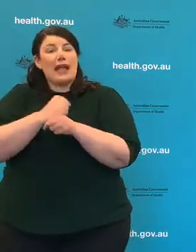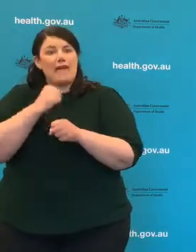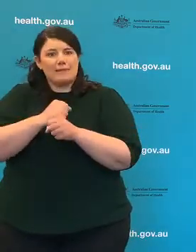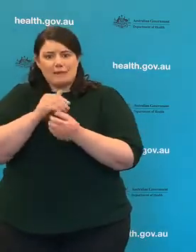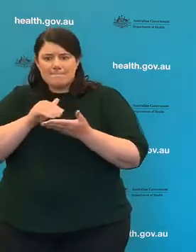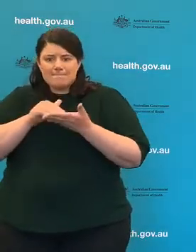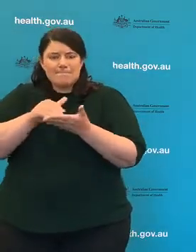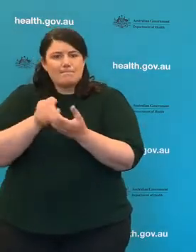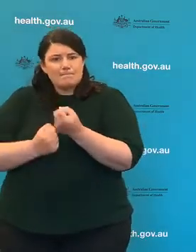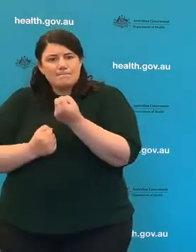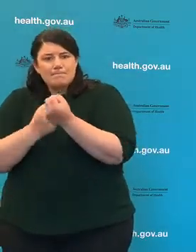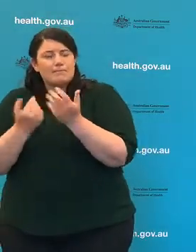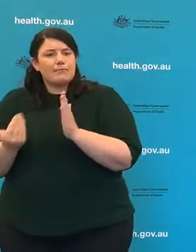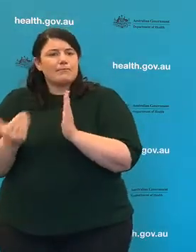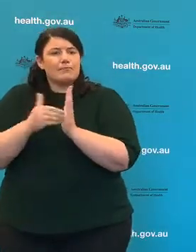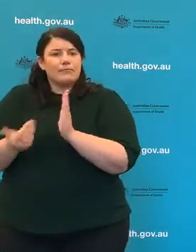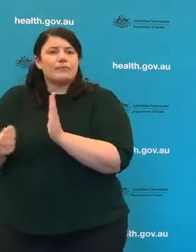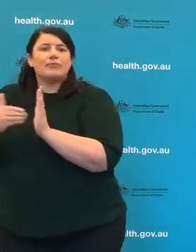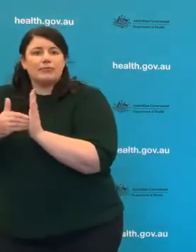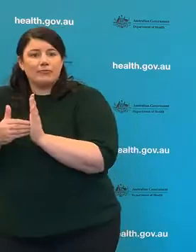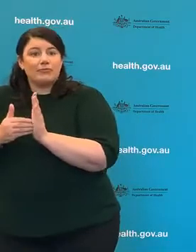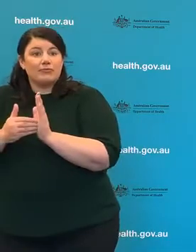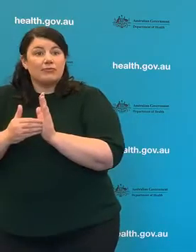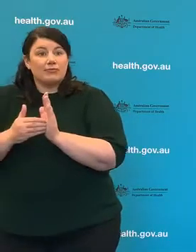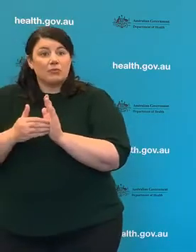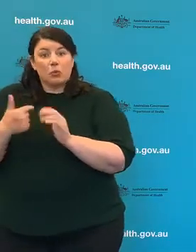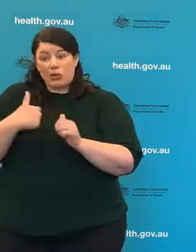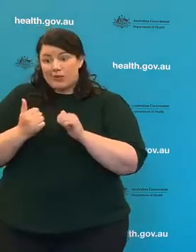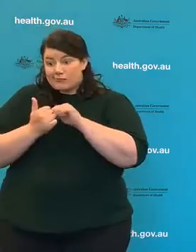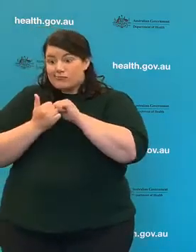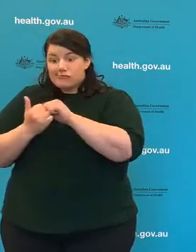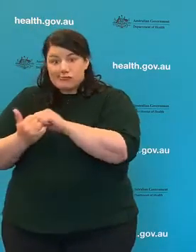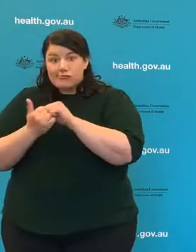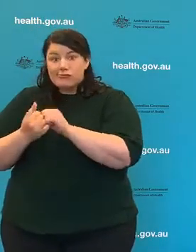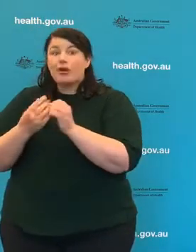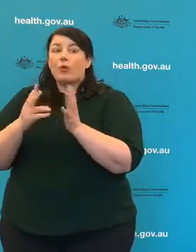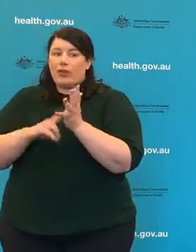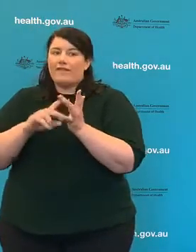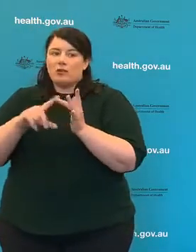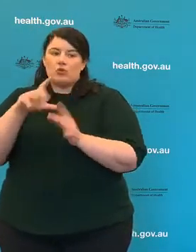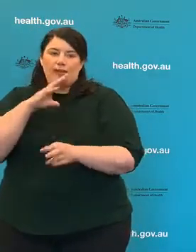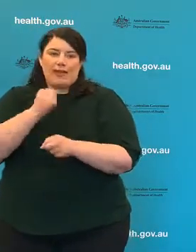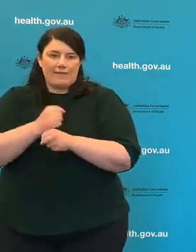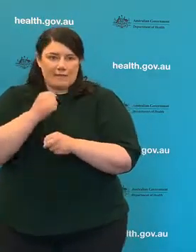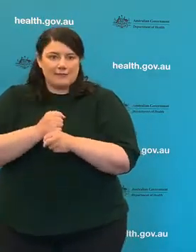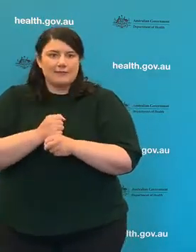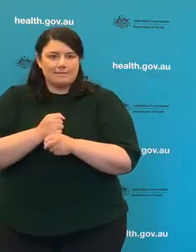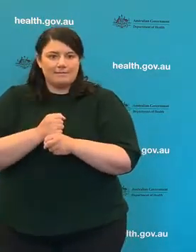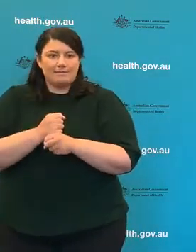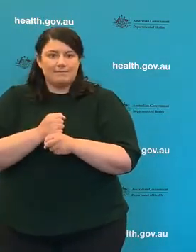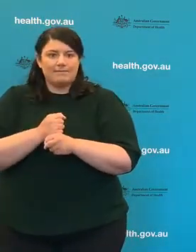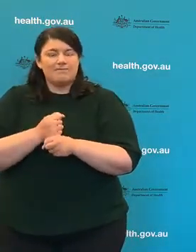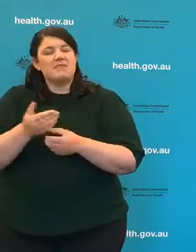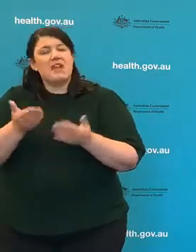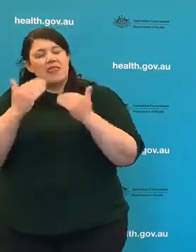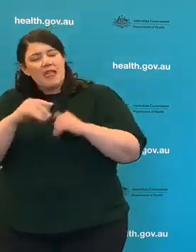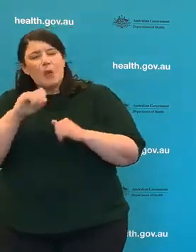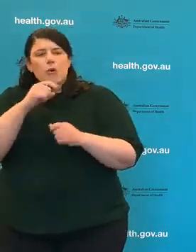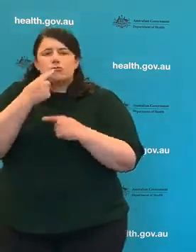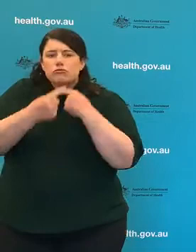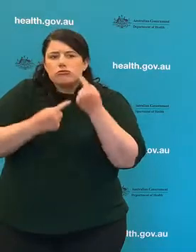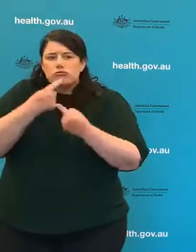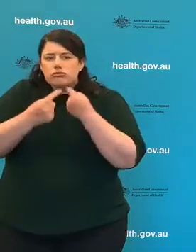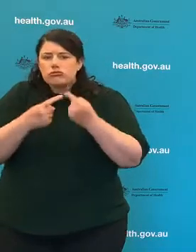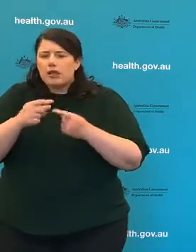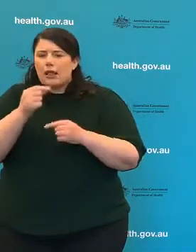health space, many of those in partnerships with the Victorian government, and then go through a little bit of